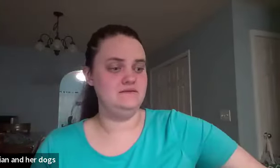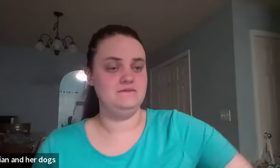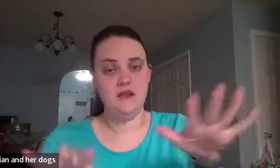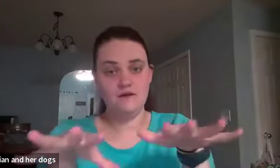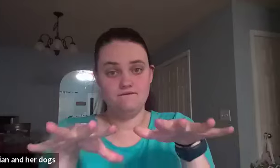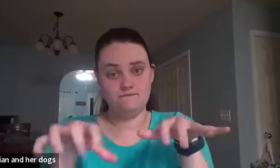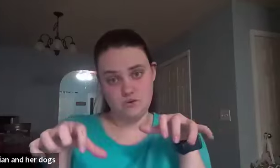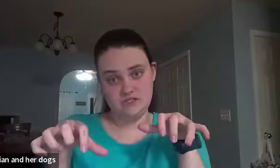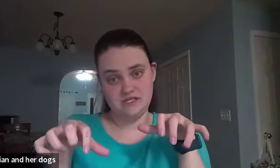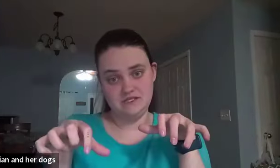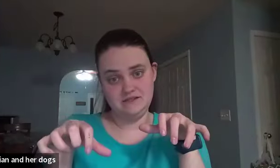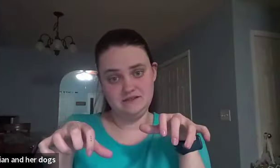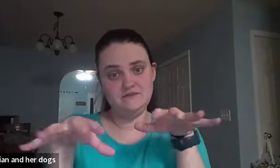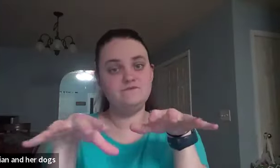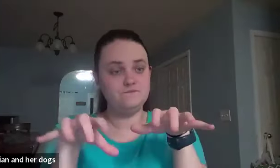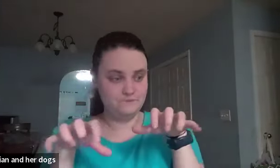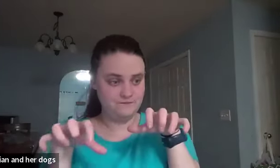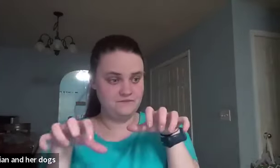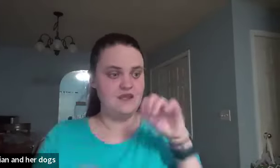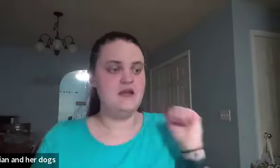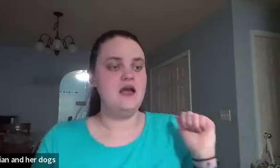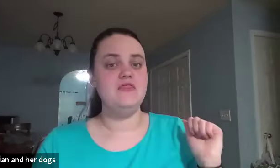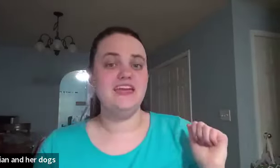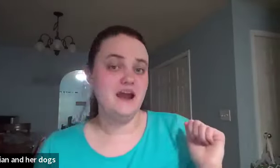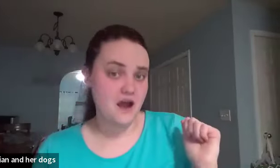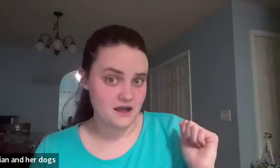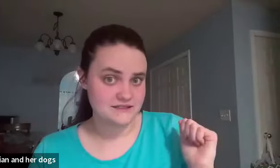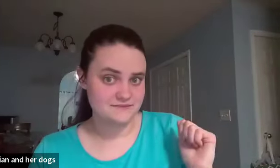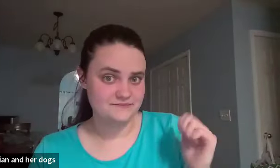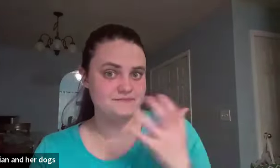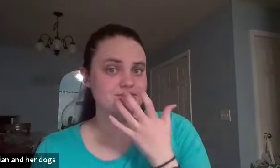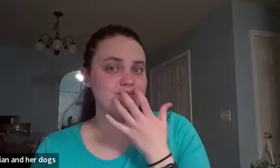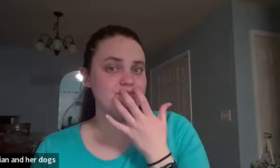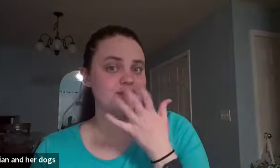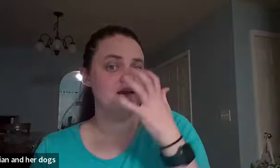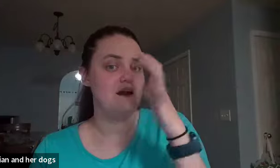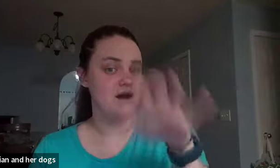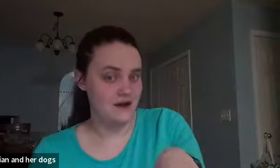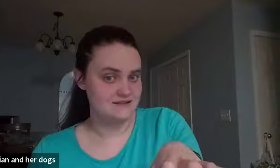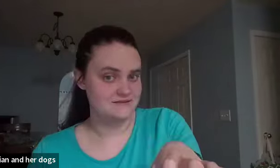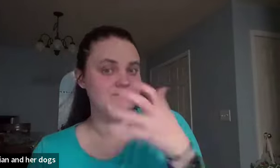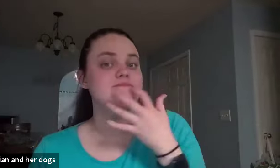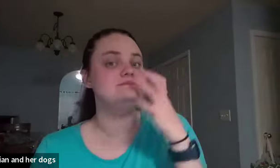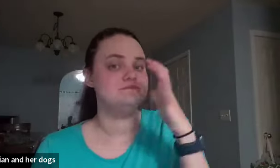Frozen. Frozen. And then hot. Hot.